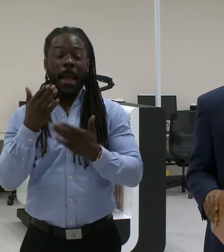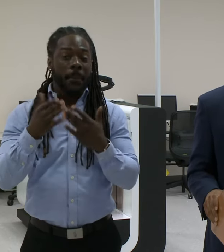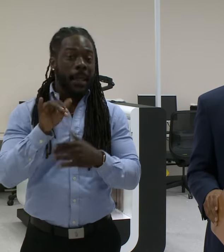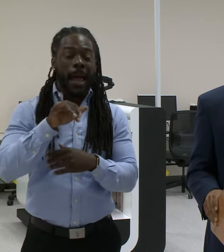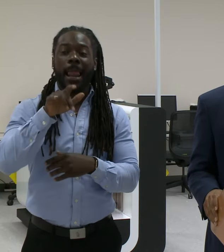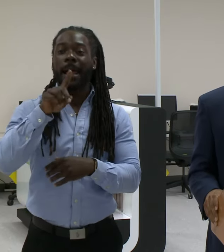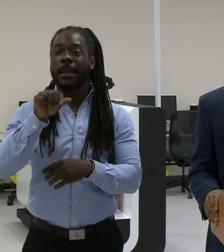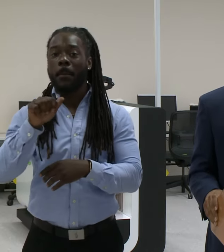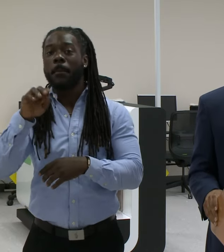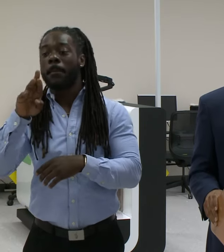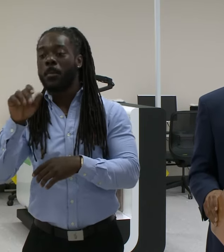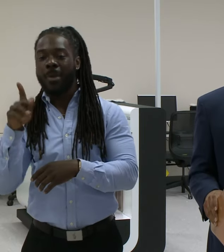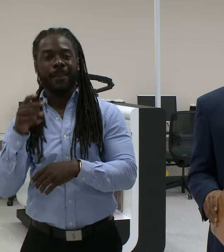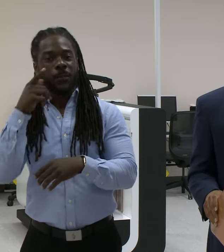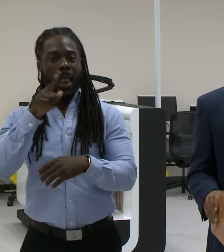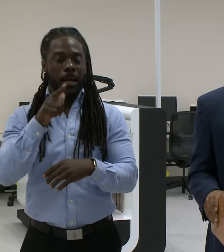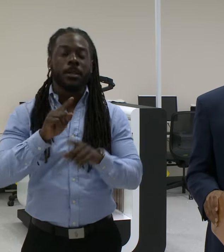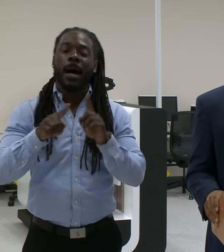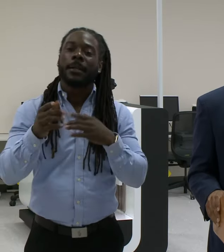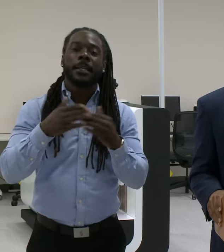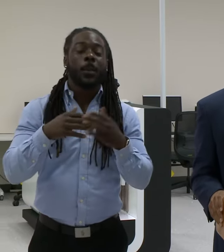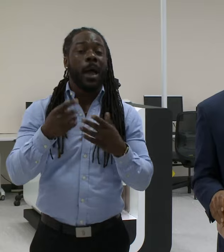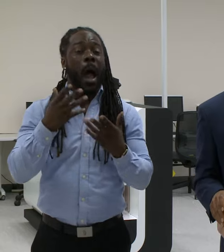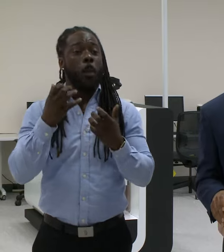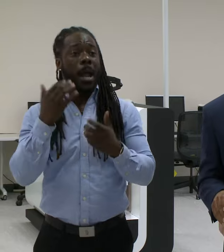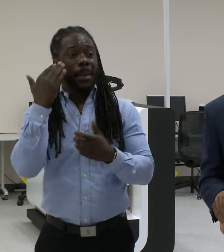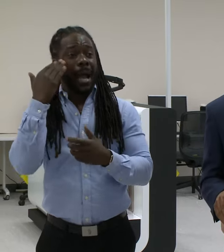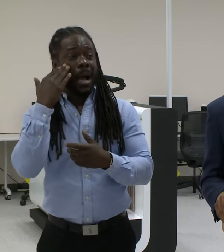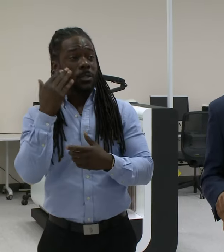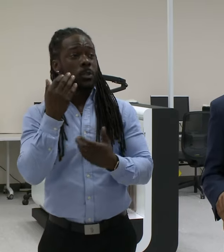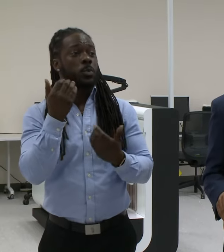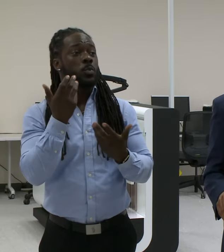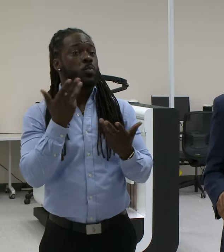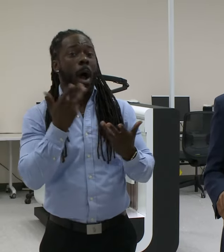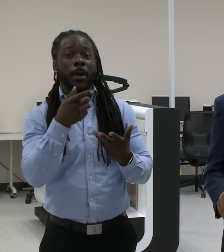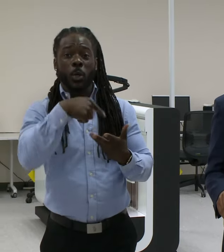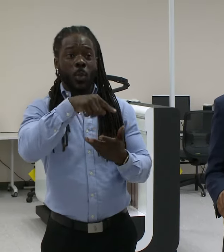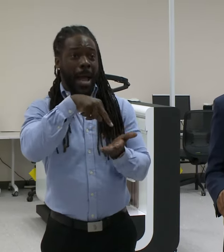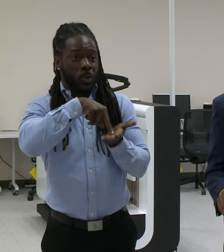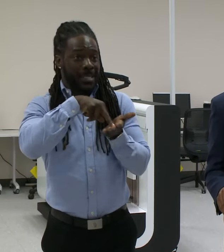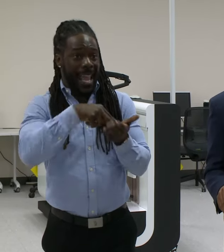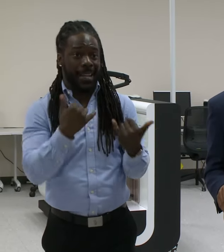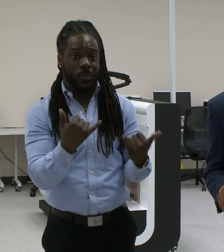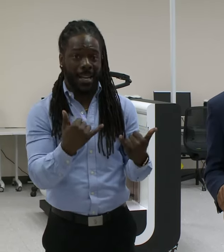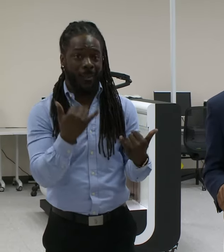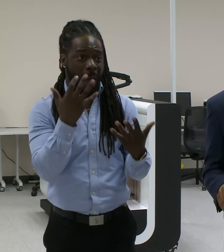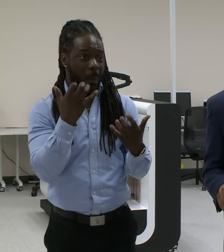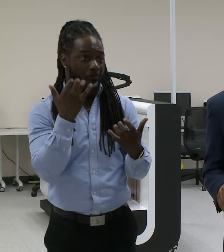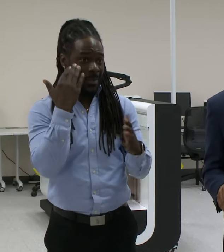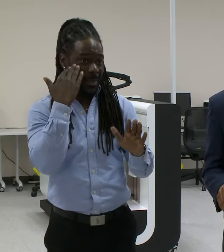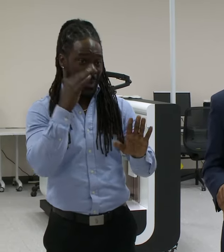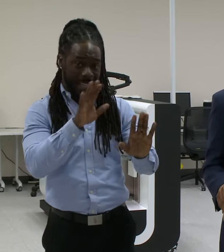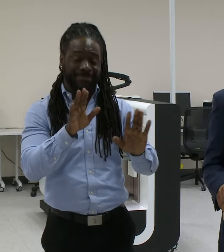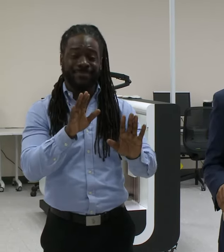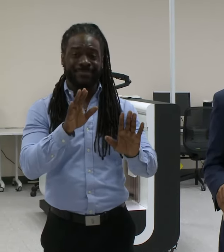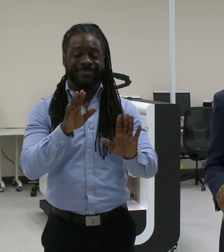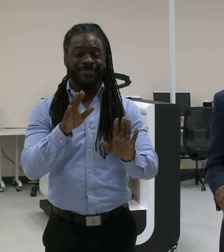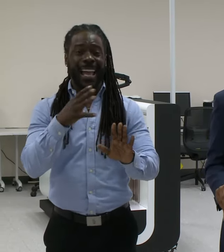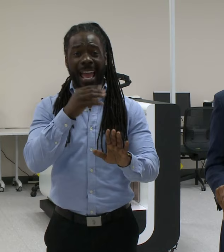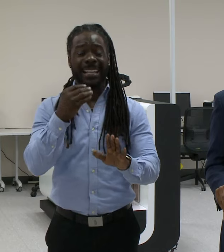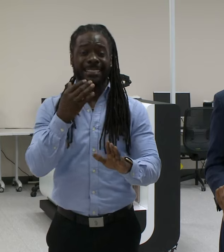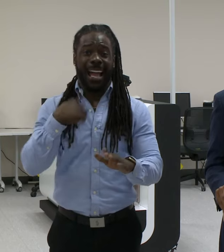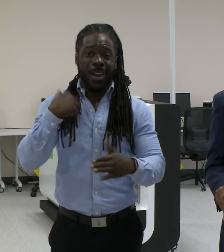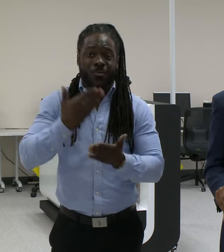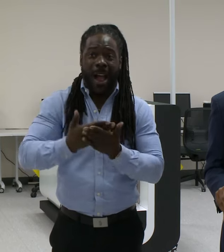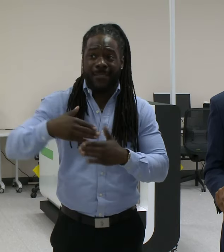So, you know, I want to be conscious of the fact, A, you all are standing, and, you know, I got here late, so I don't know when Steny